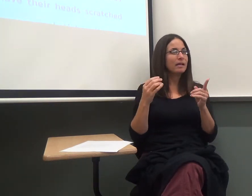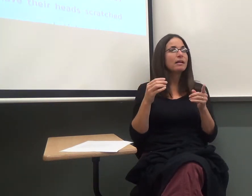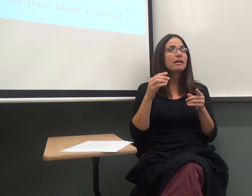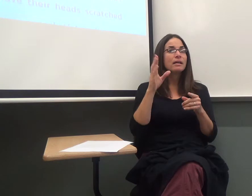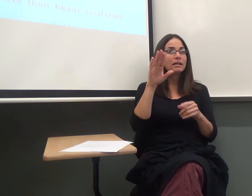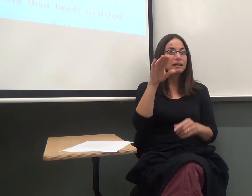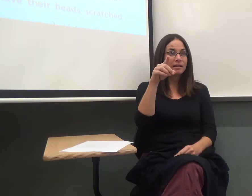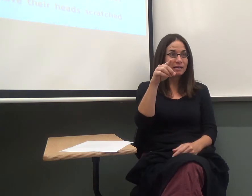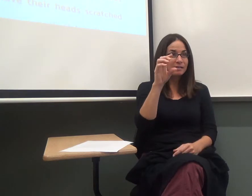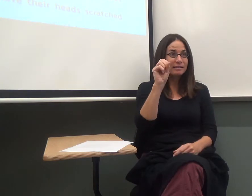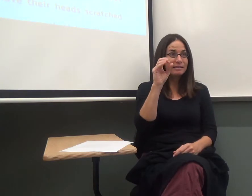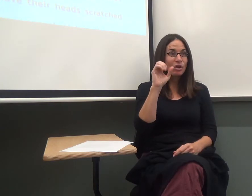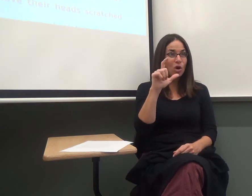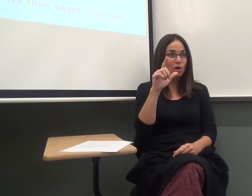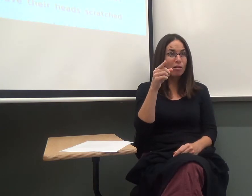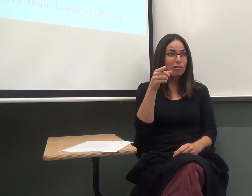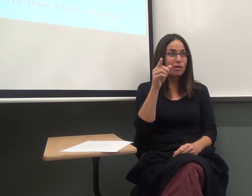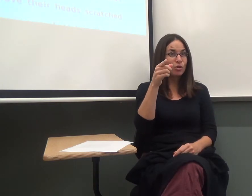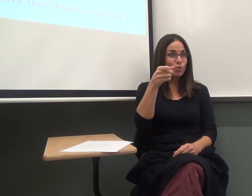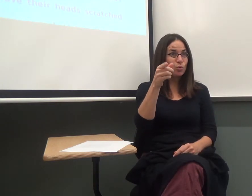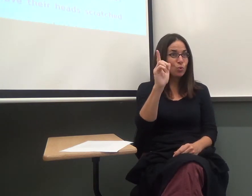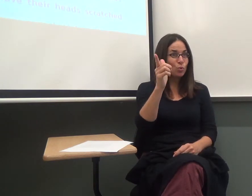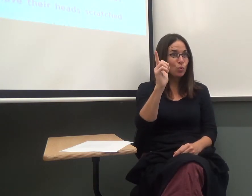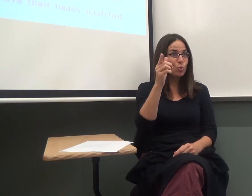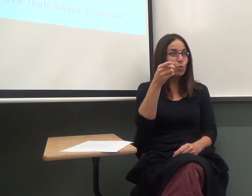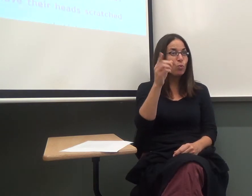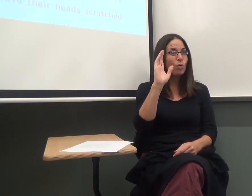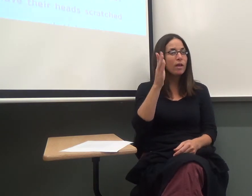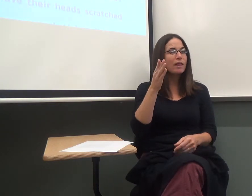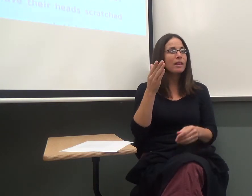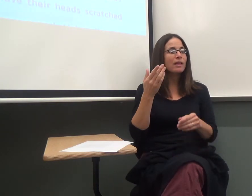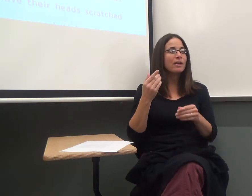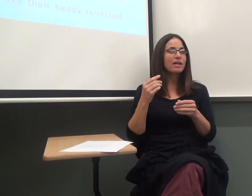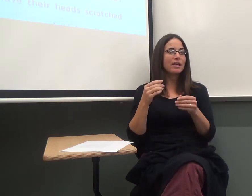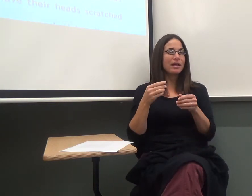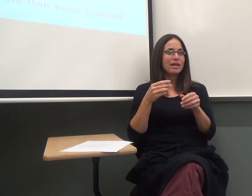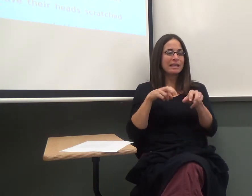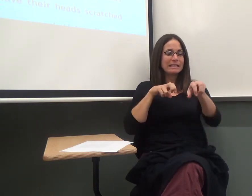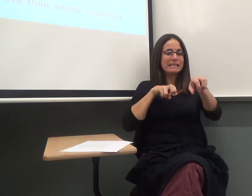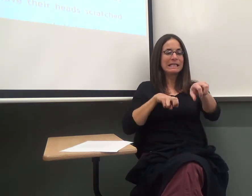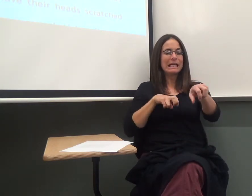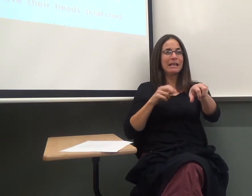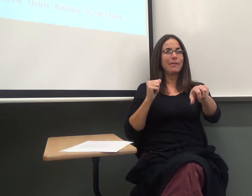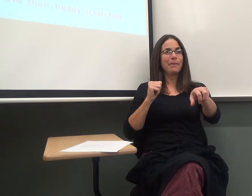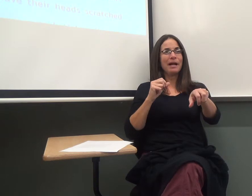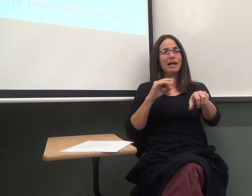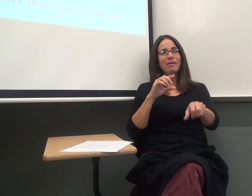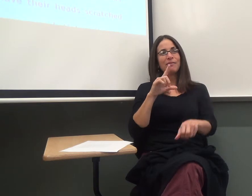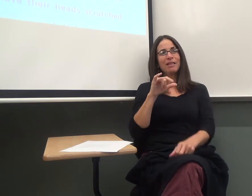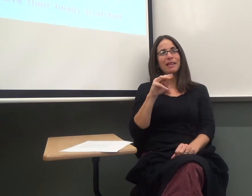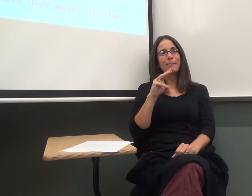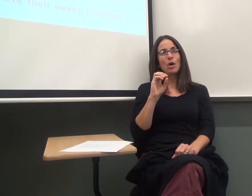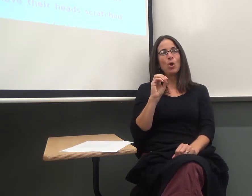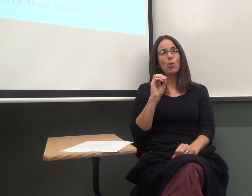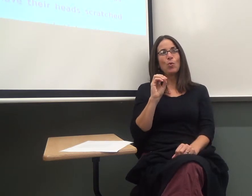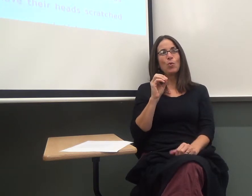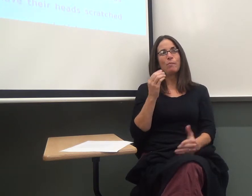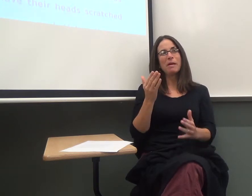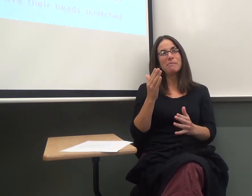know someday that you, my friend, will be the passenger in a limousine. Now, I don't know when that's gonna happen. It could happen tomorrow. I don't